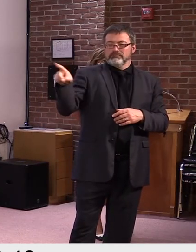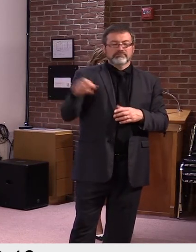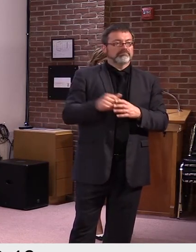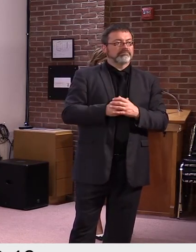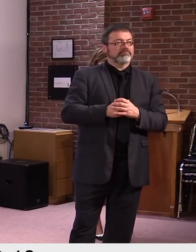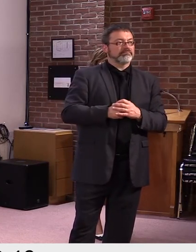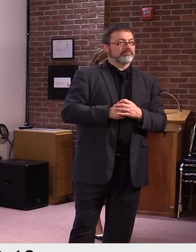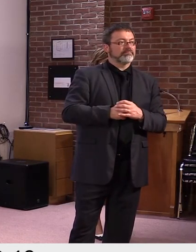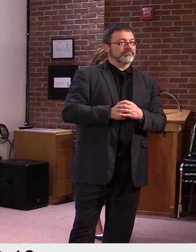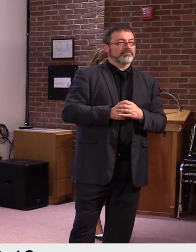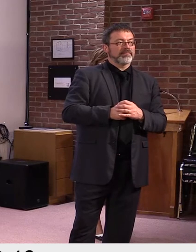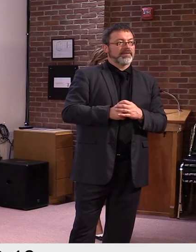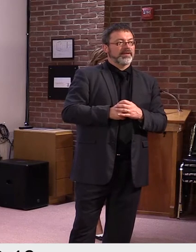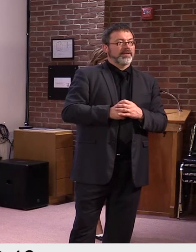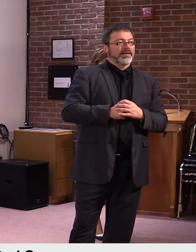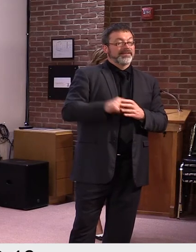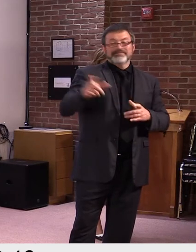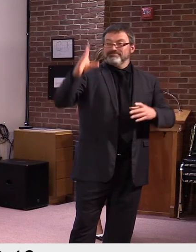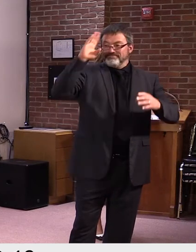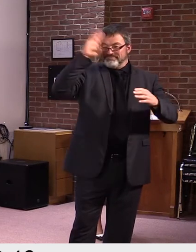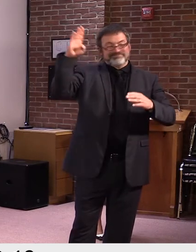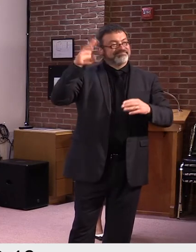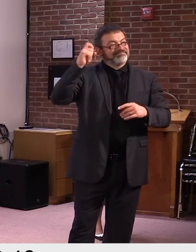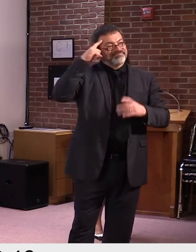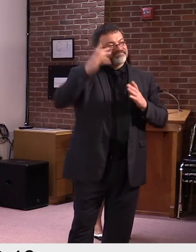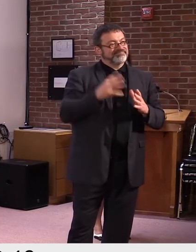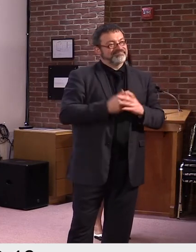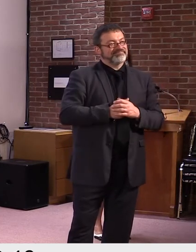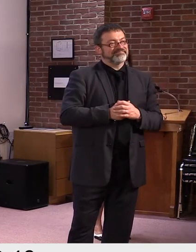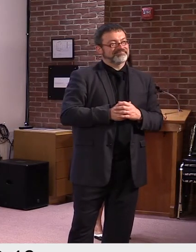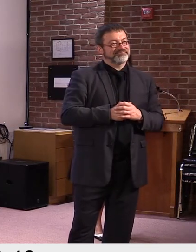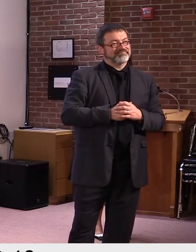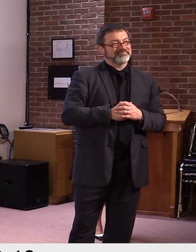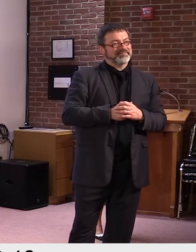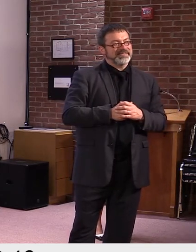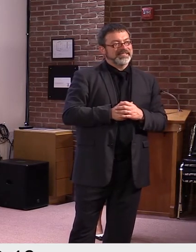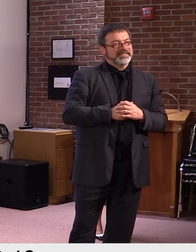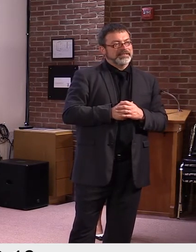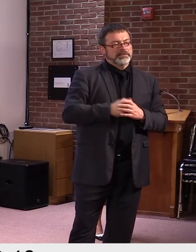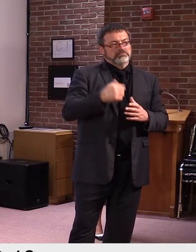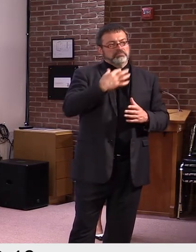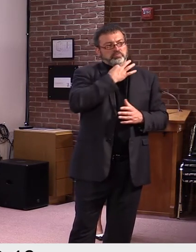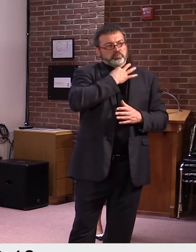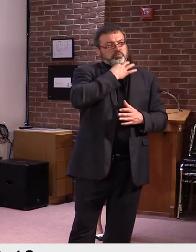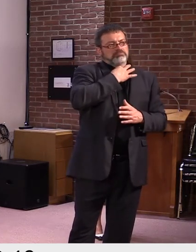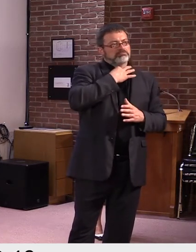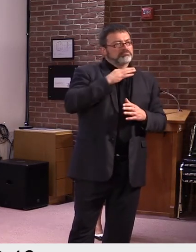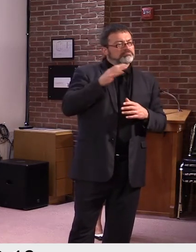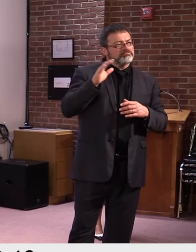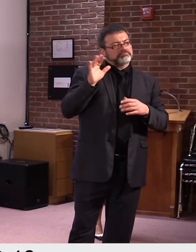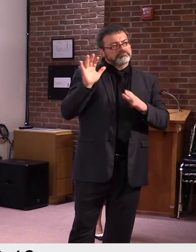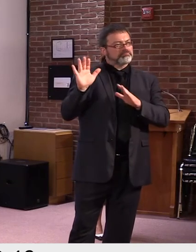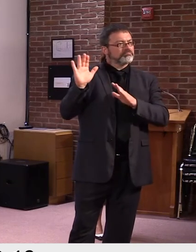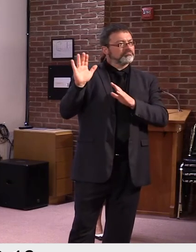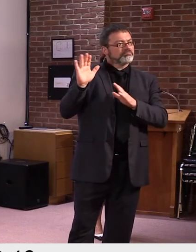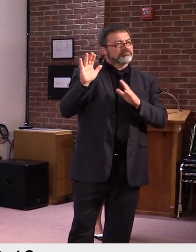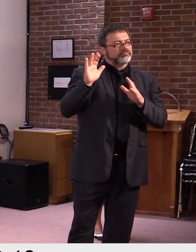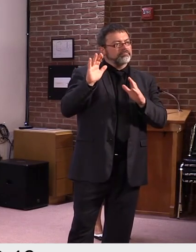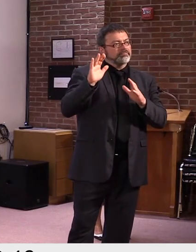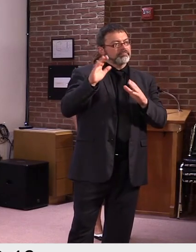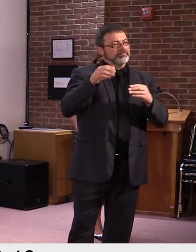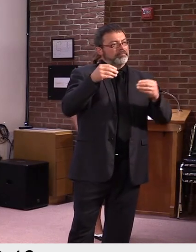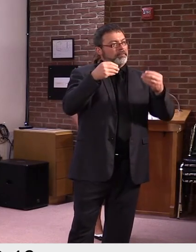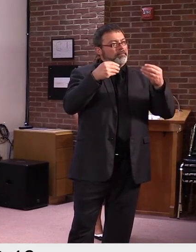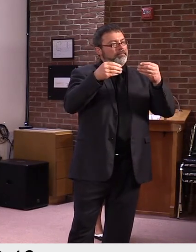Hello, good afternoon. Governor, just a quick question regarding the single-use product law or the plastic bag ban that will go into